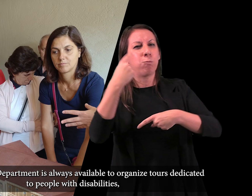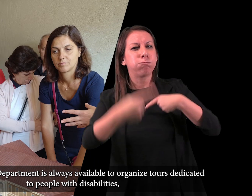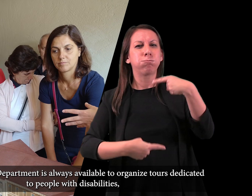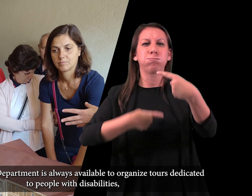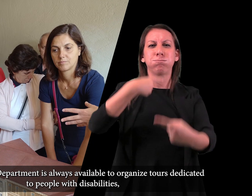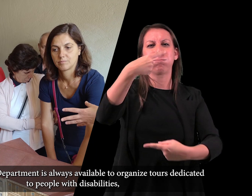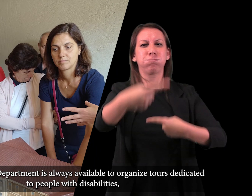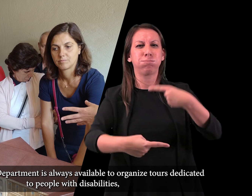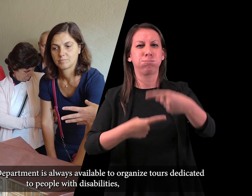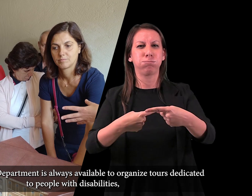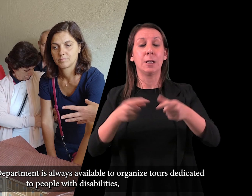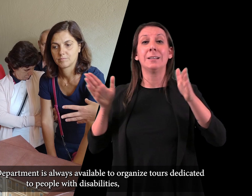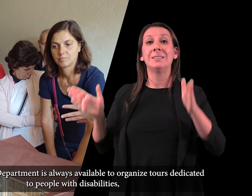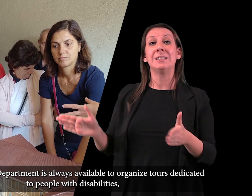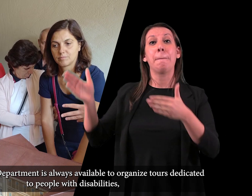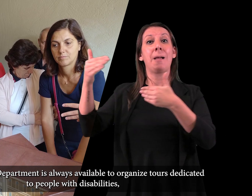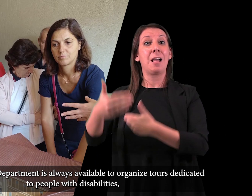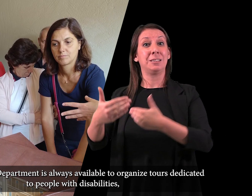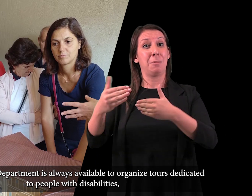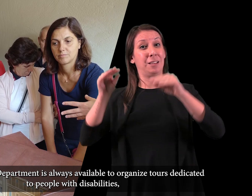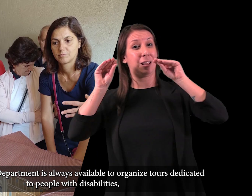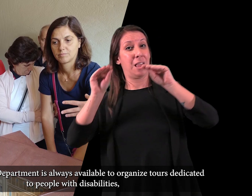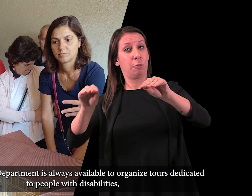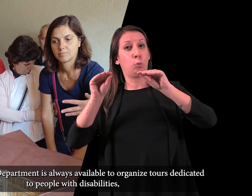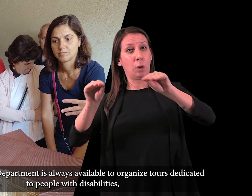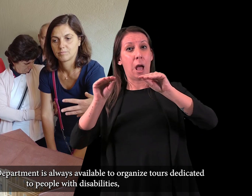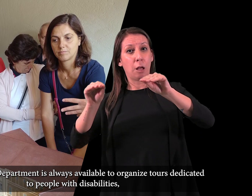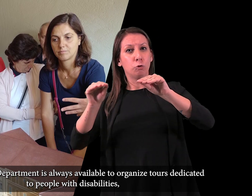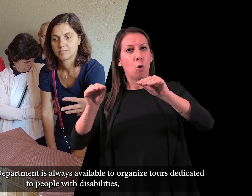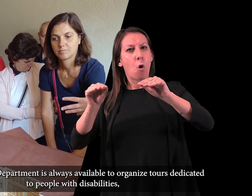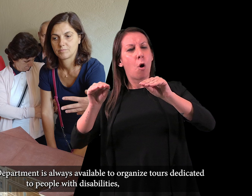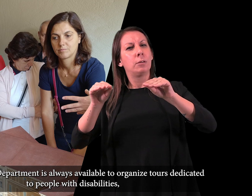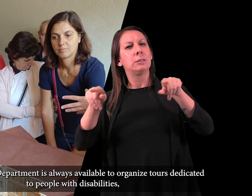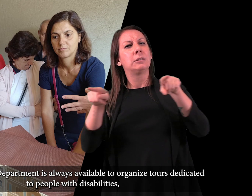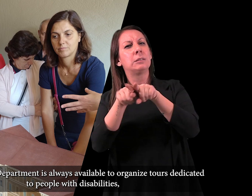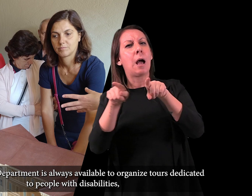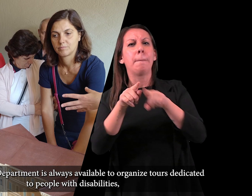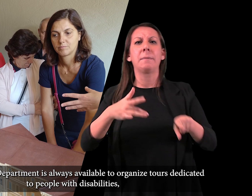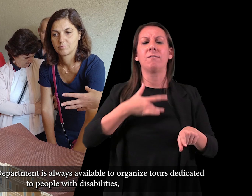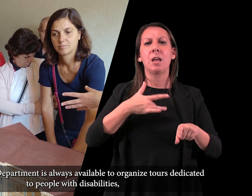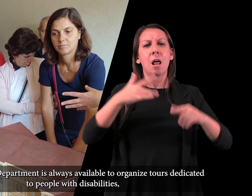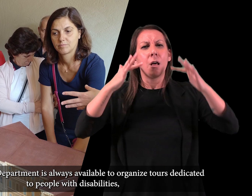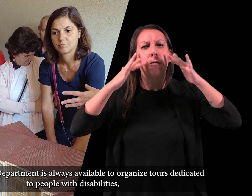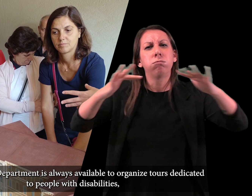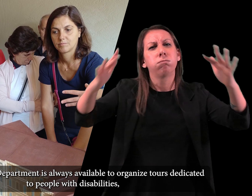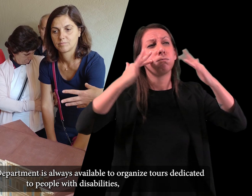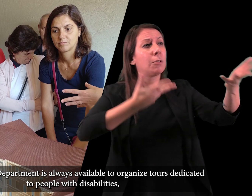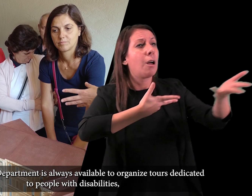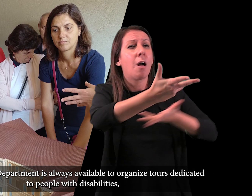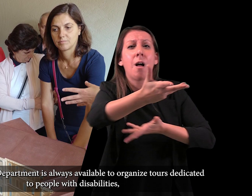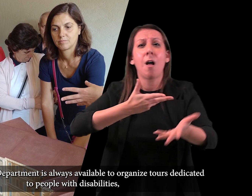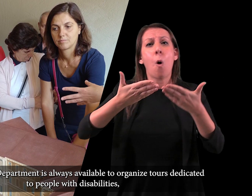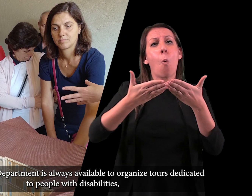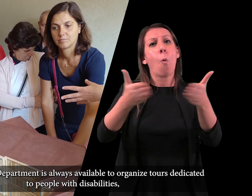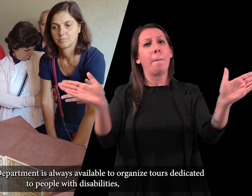The Education Department is always available to organize tours dedicated to people with disabilities.